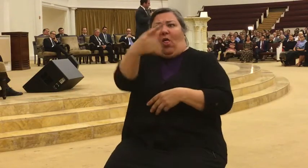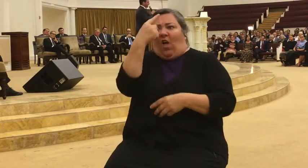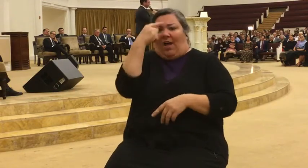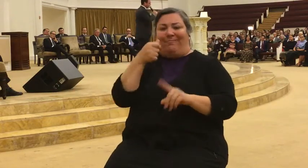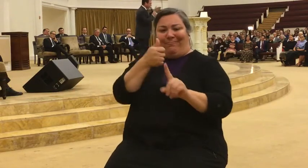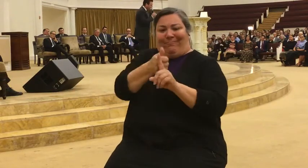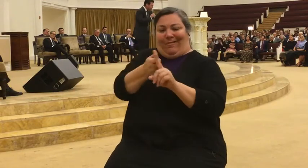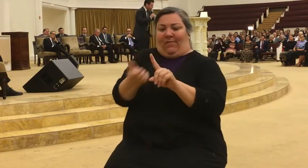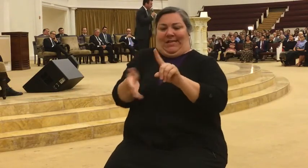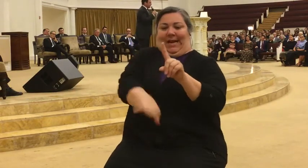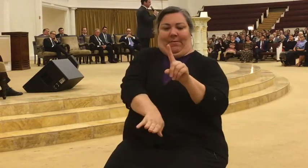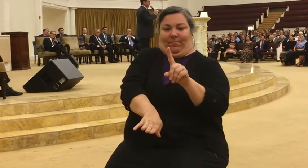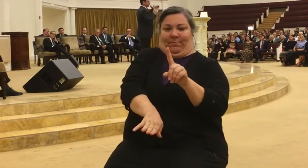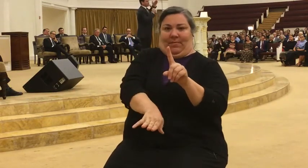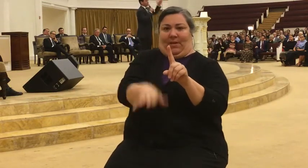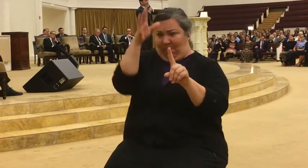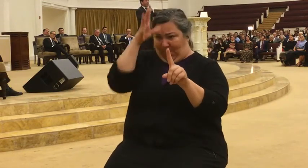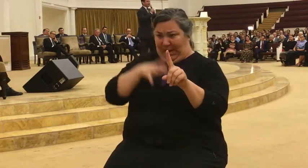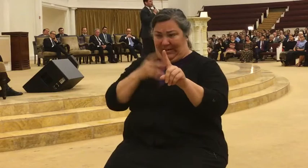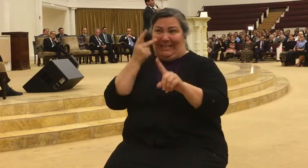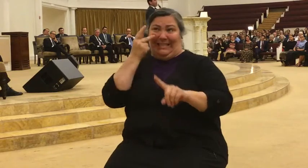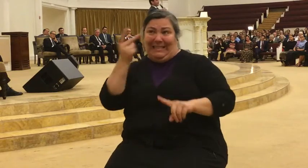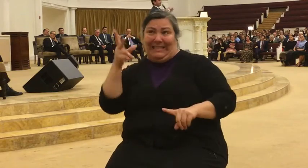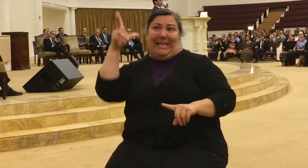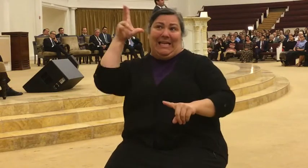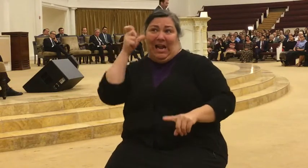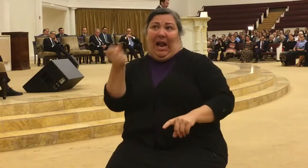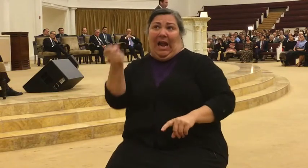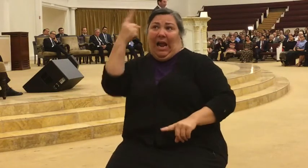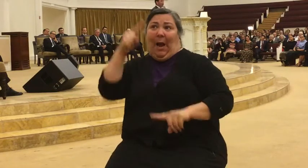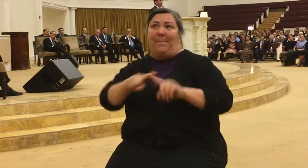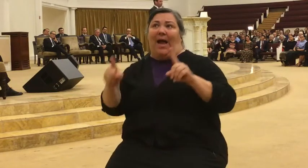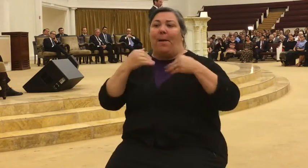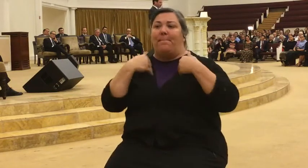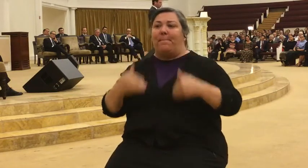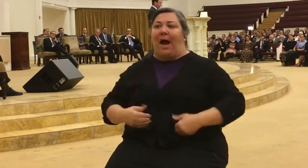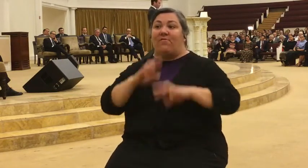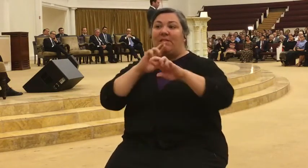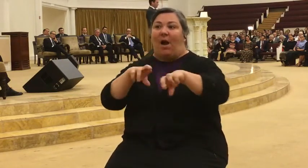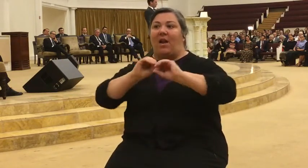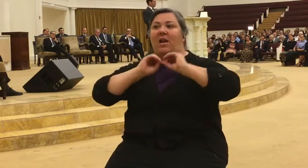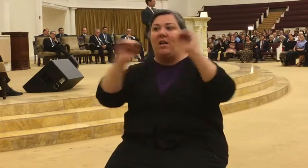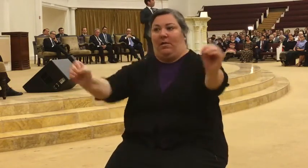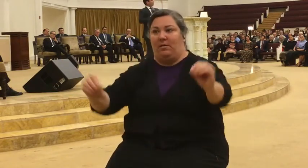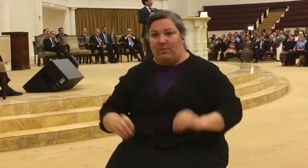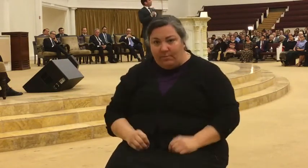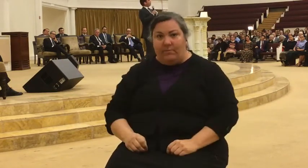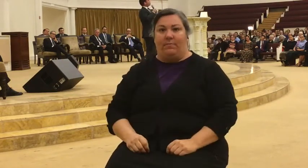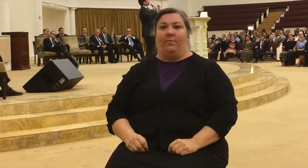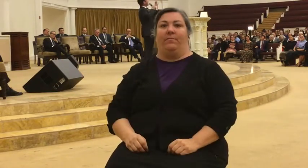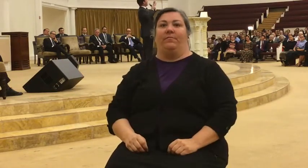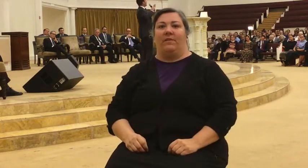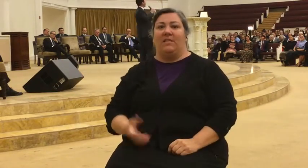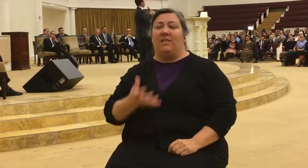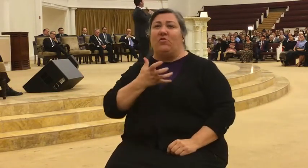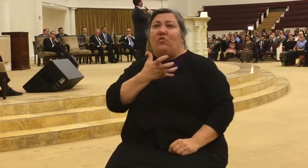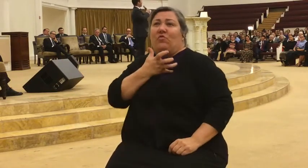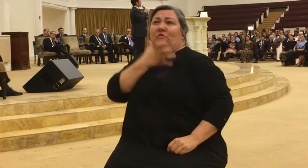see, he could hear, he could understand, but his body would not cooperate. He would